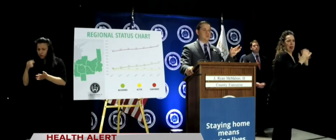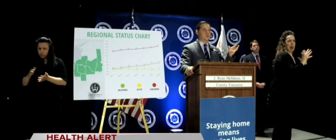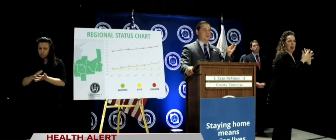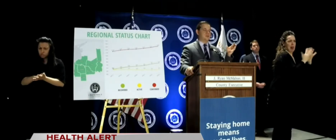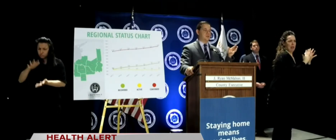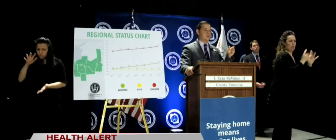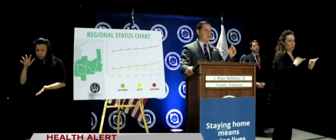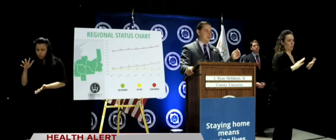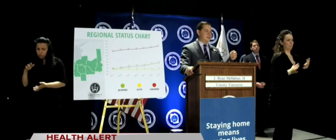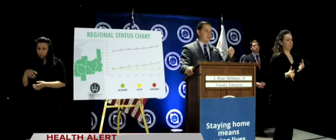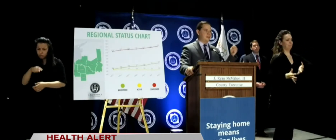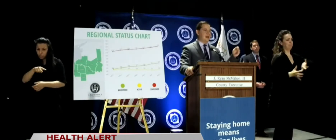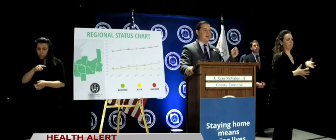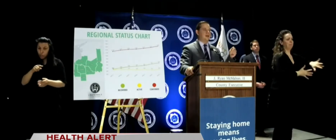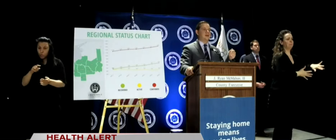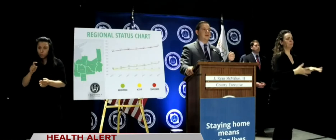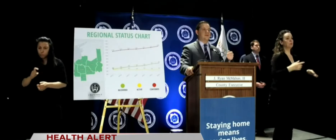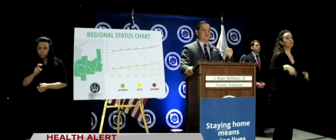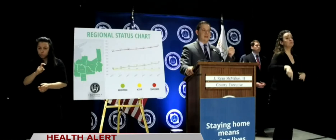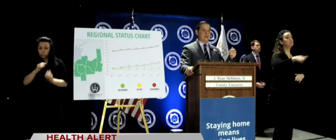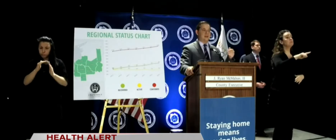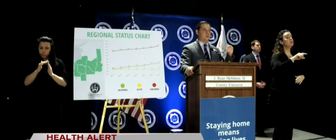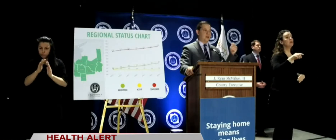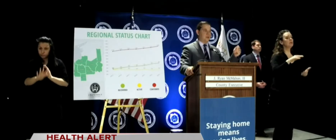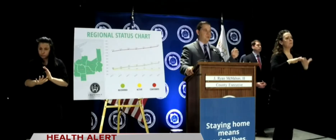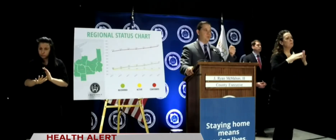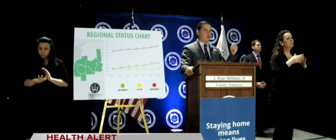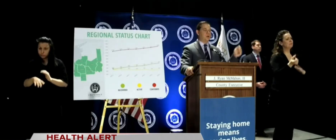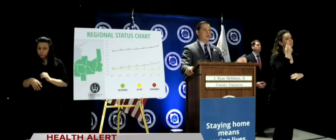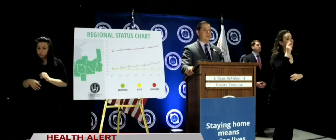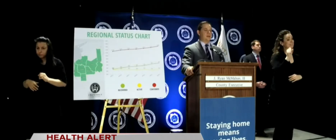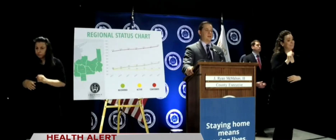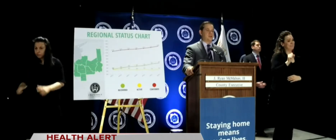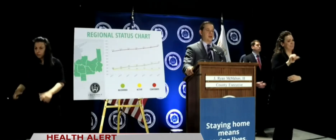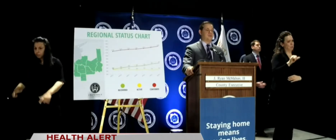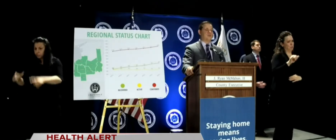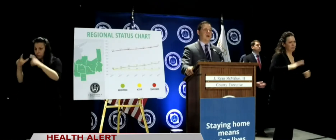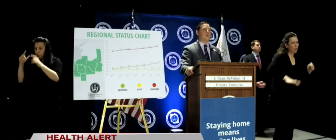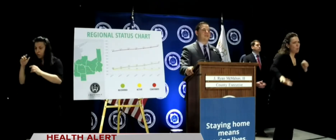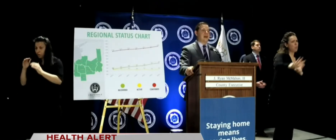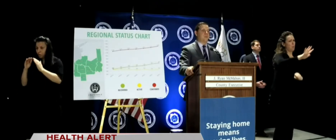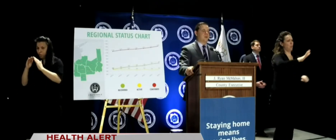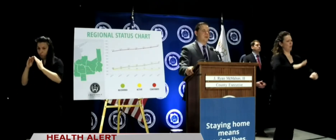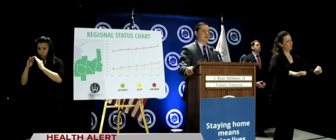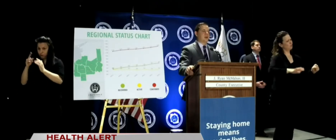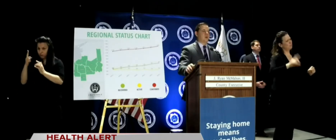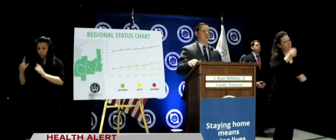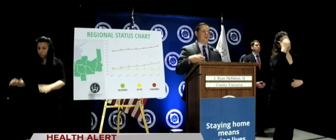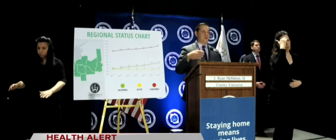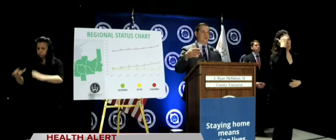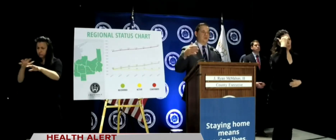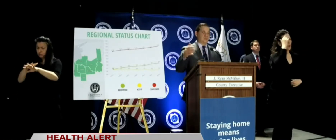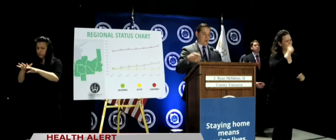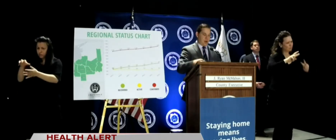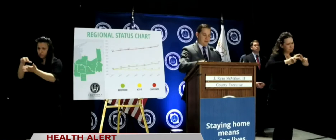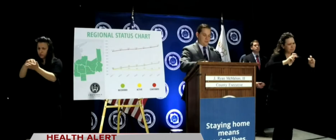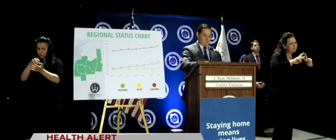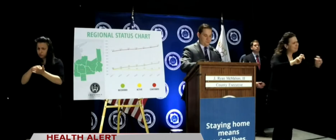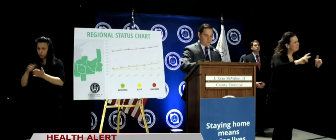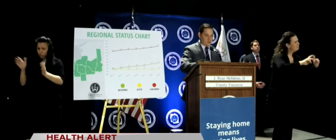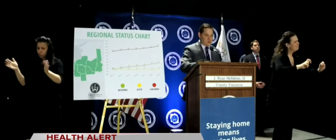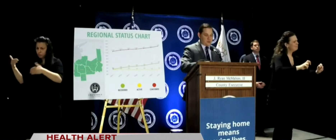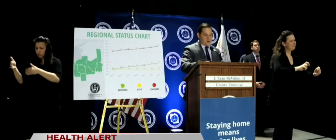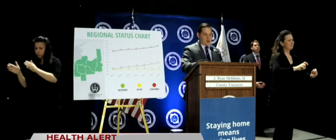percentages with the rest of the community? Is it in line? If it's not in line, we got to do more digging to try to figure out what's happening and what we can do to be